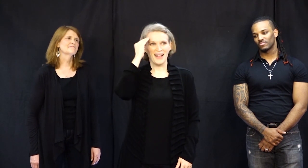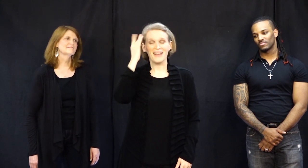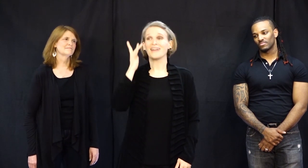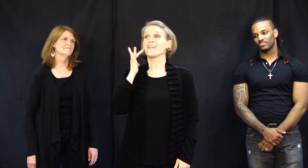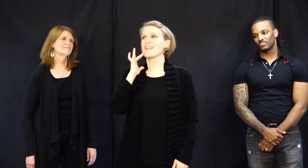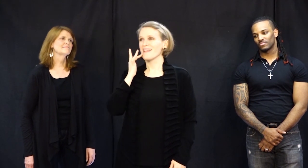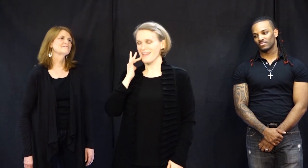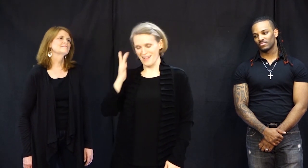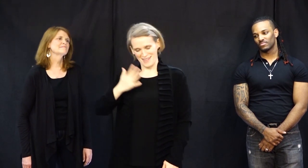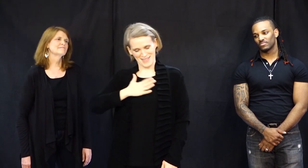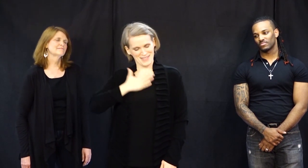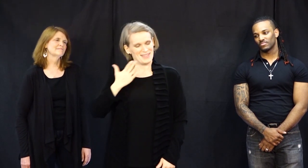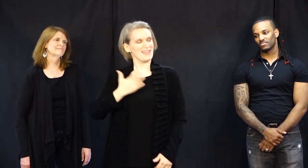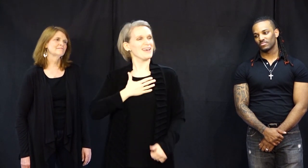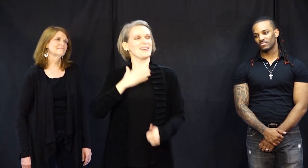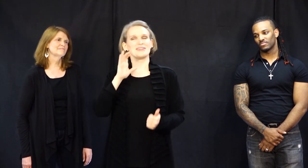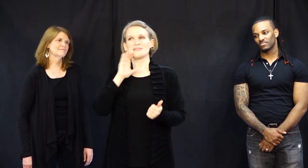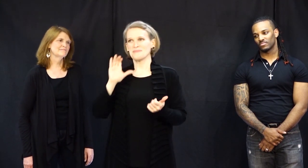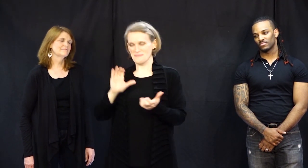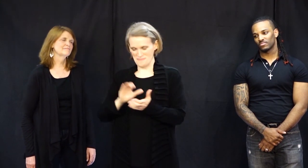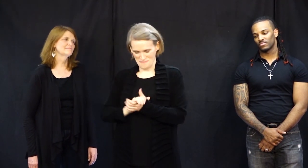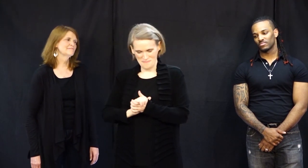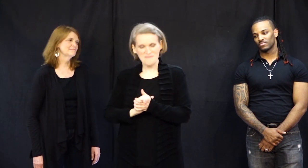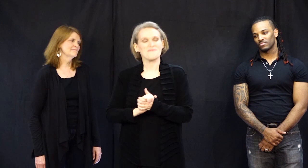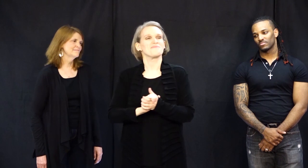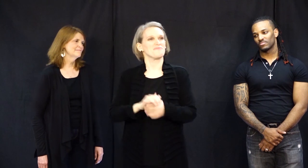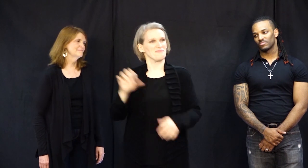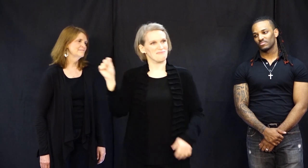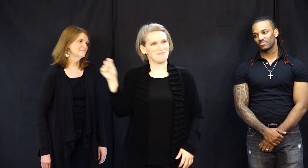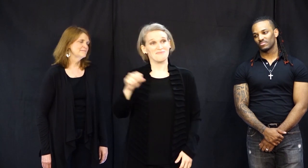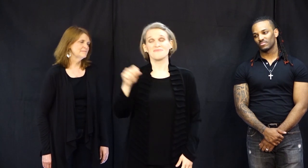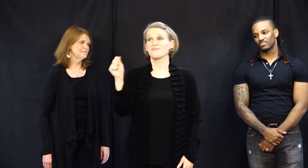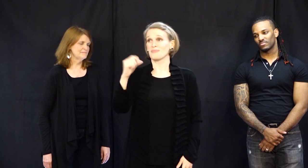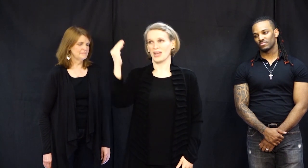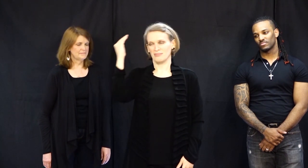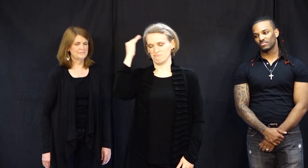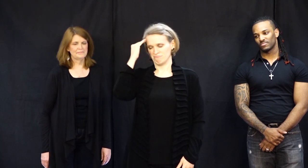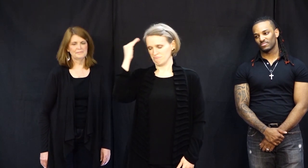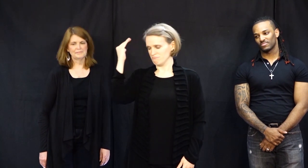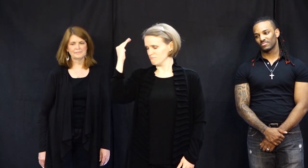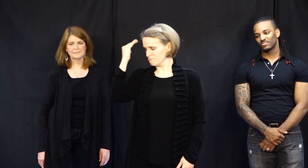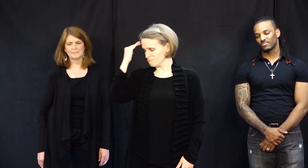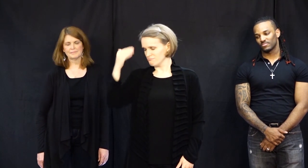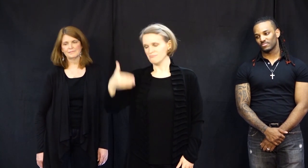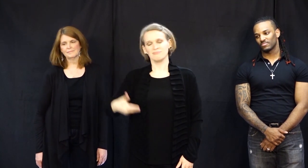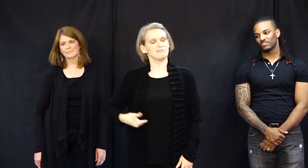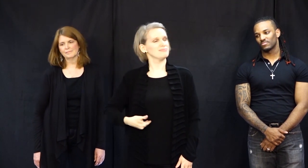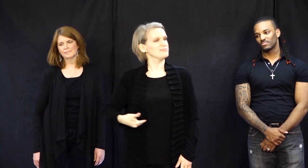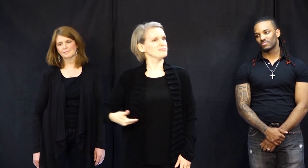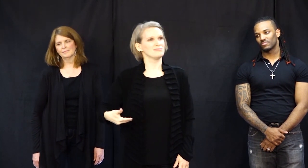She'll be happy as his bride, and I know